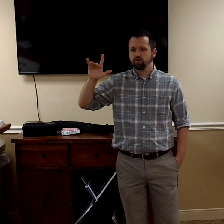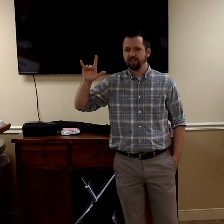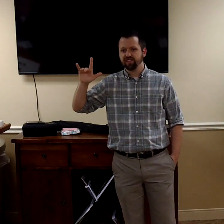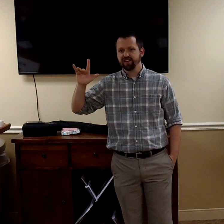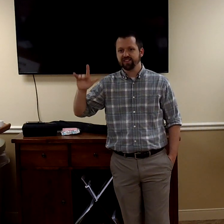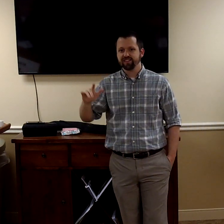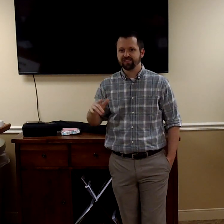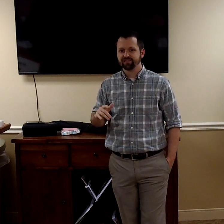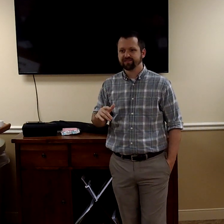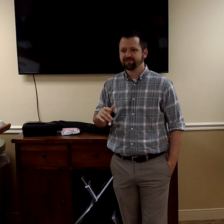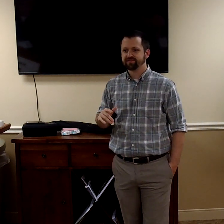26.